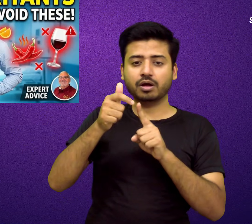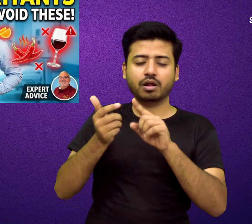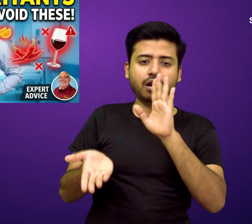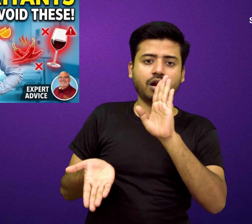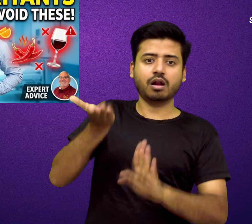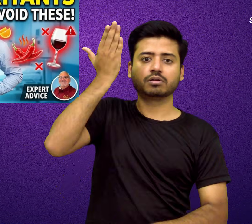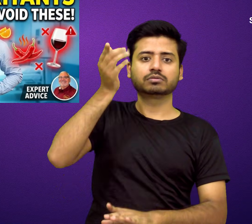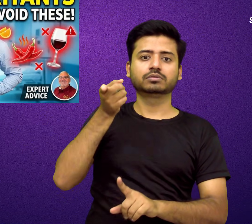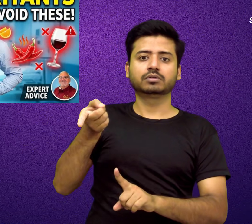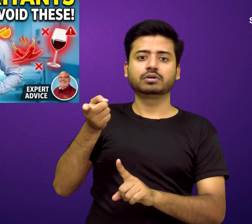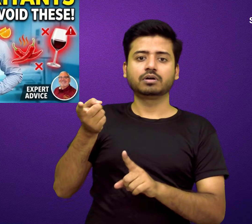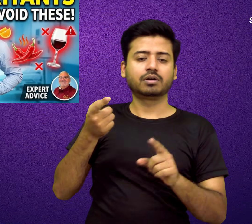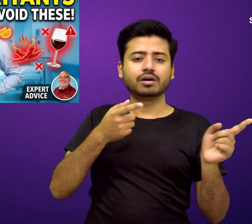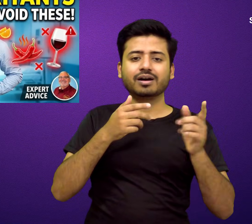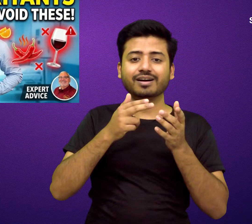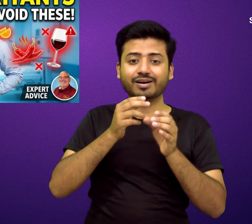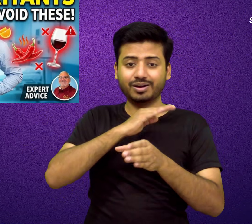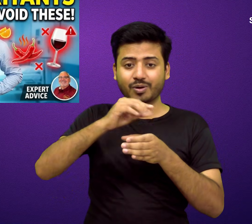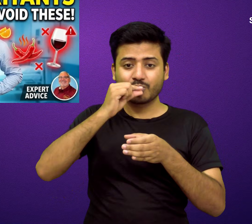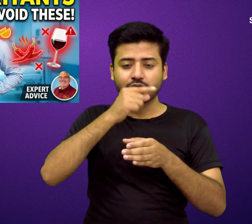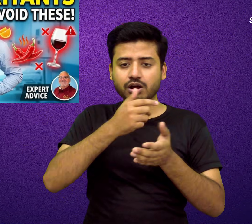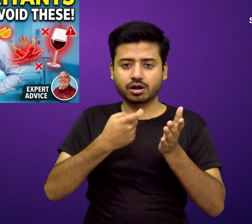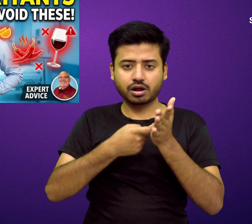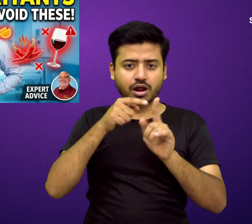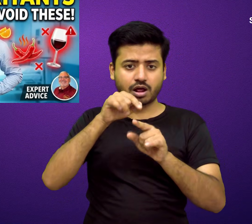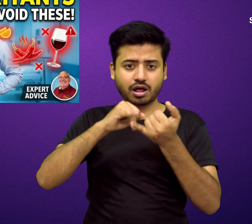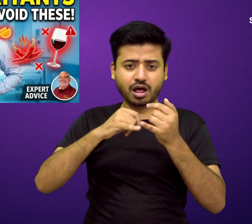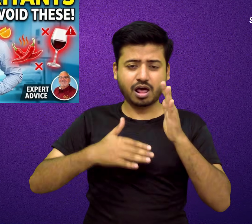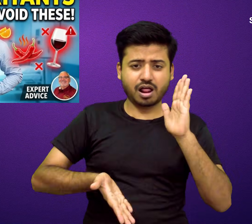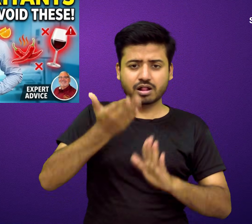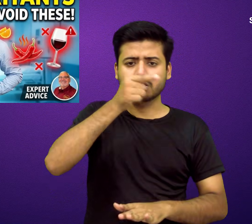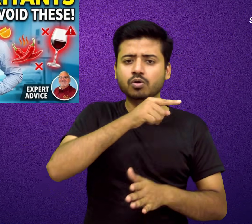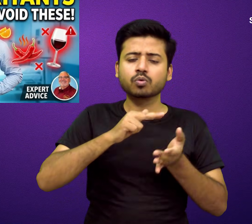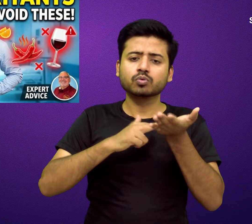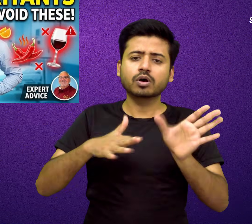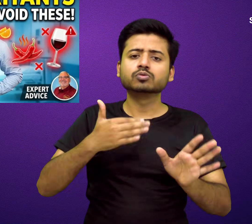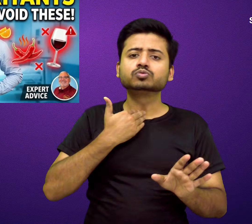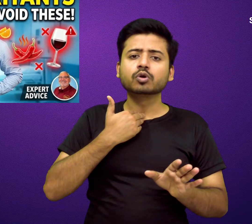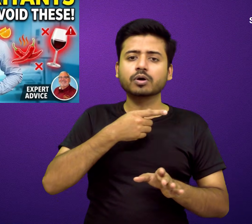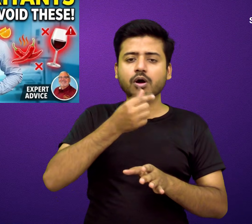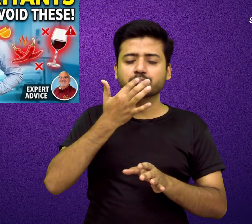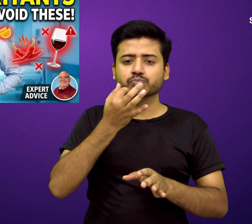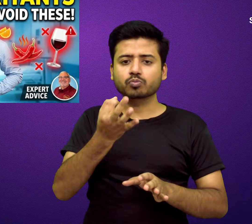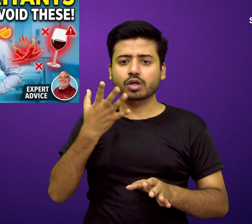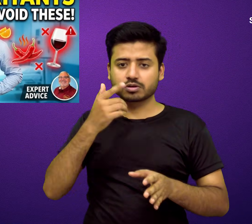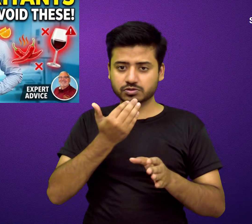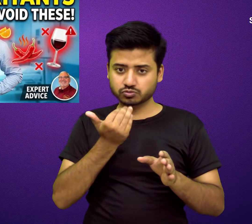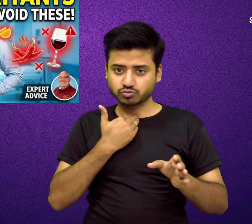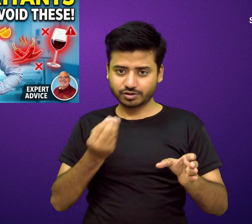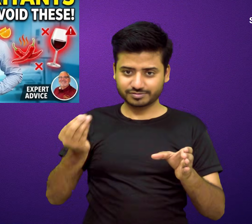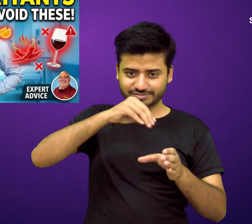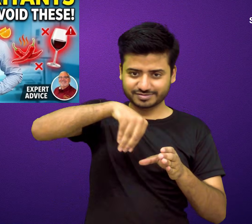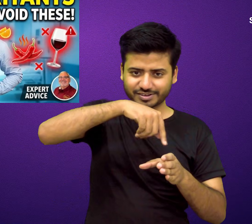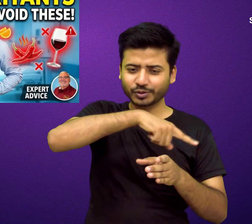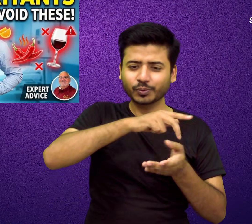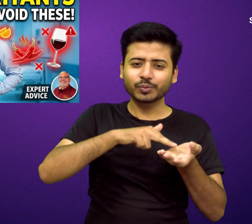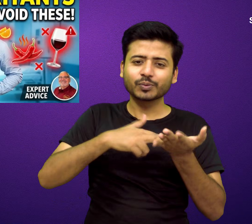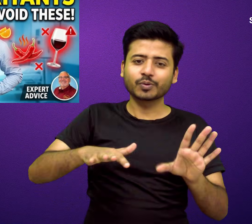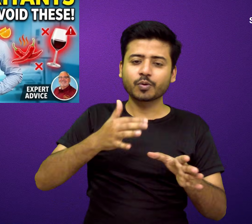in diet soda. One in vitro study of 13 individuals found that aspartame decreased production of butyric acid, a